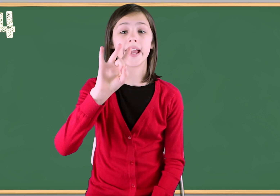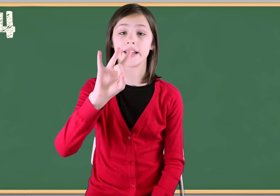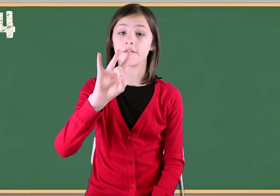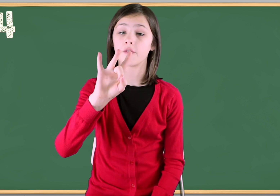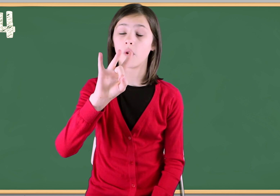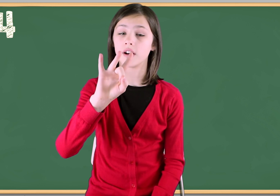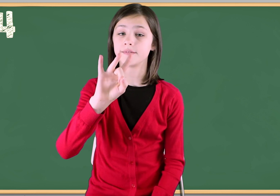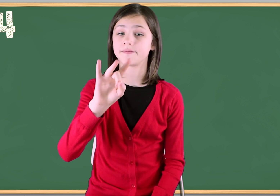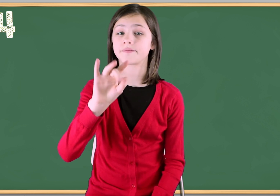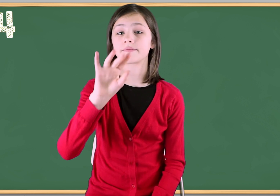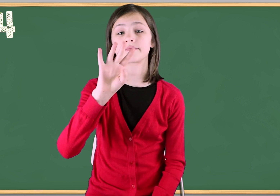84,